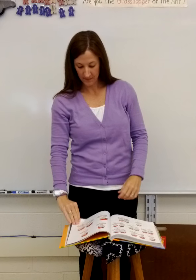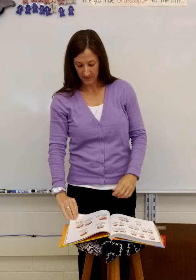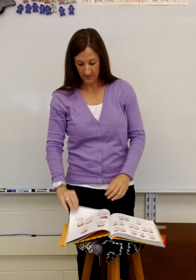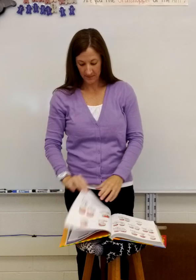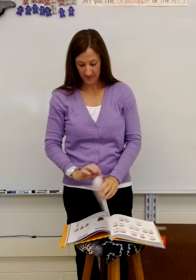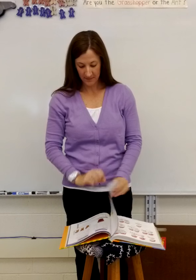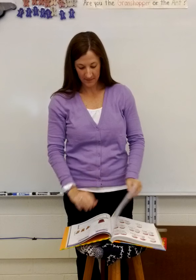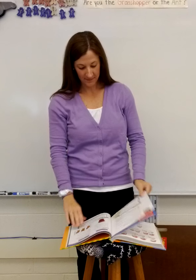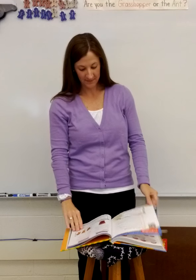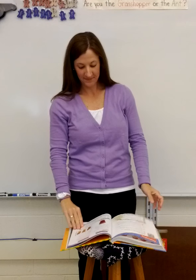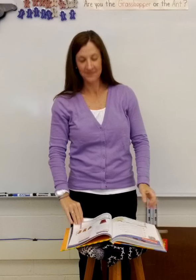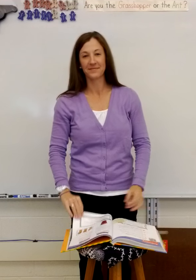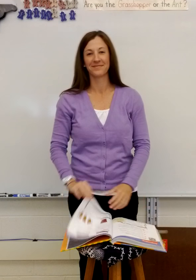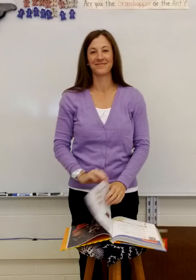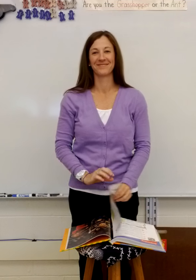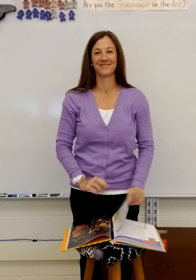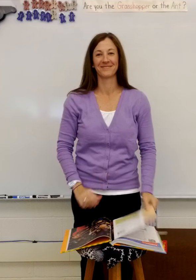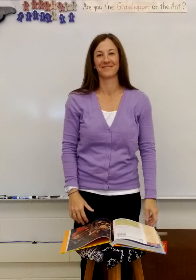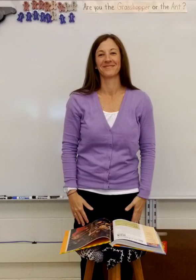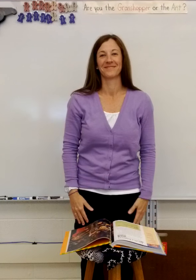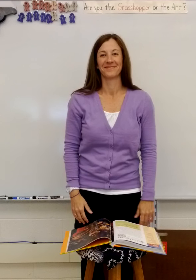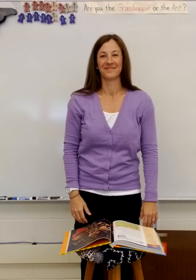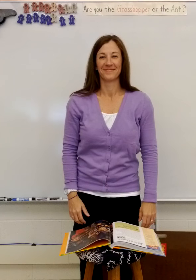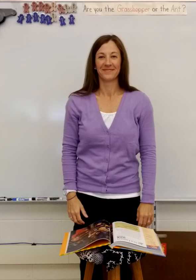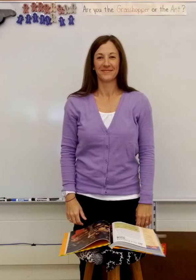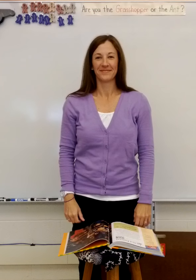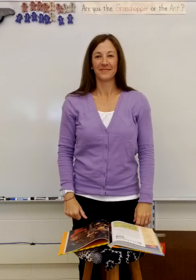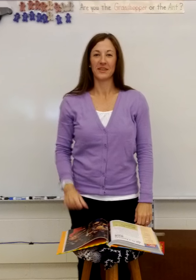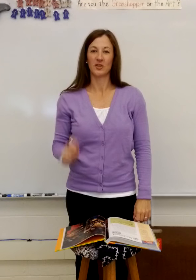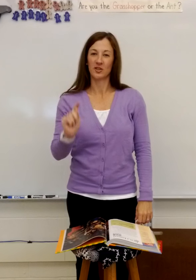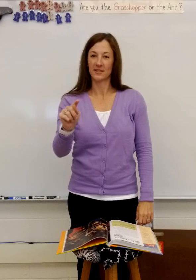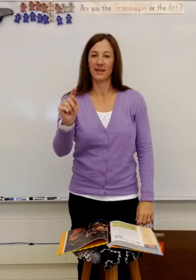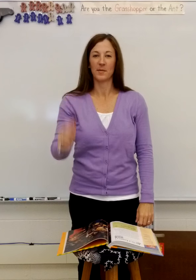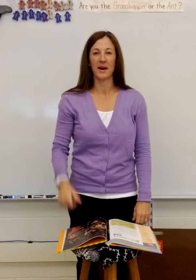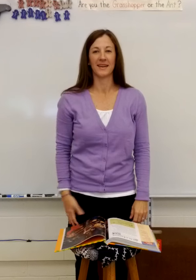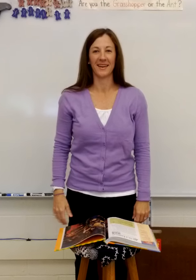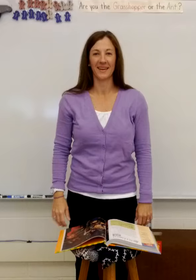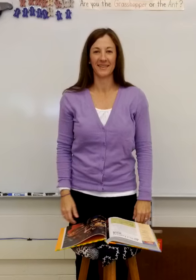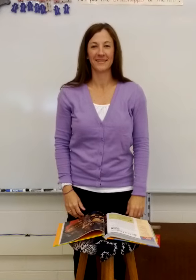Just hit the button again.